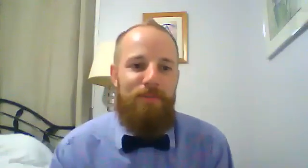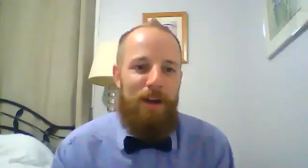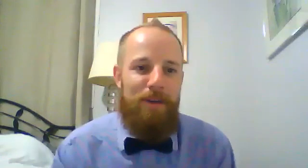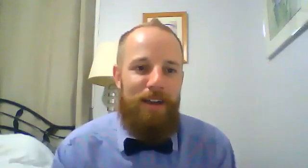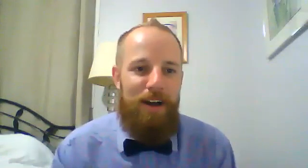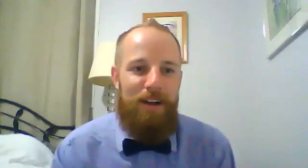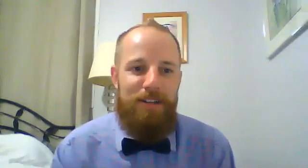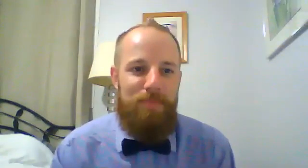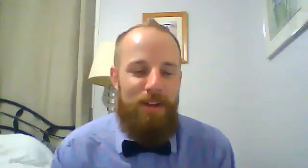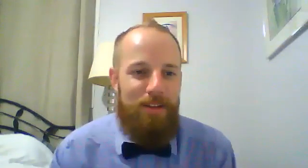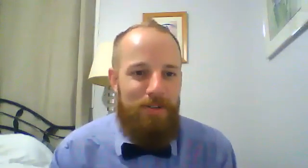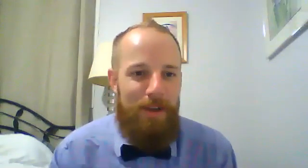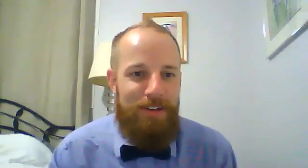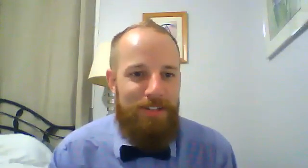coming. It has been a tremendous